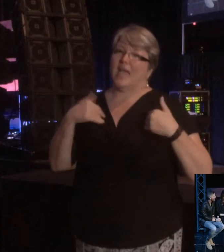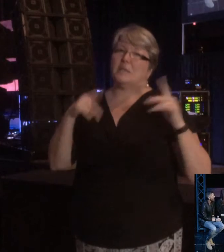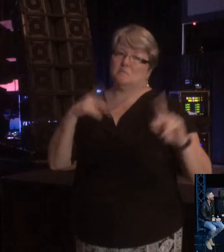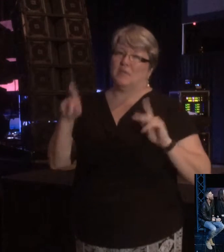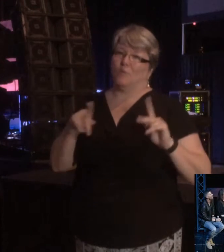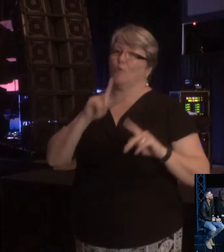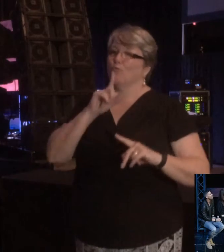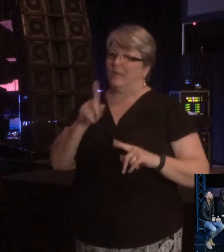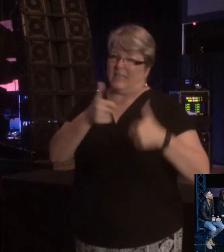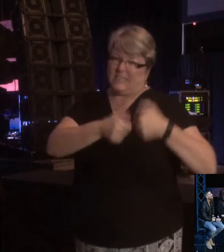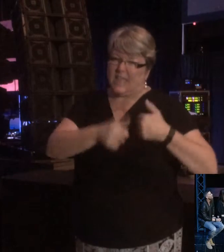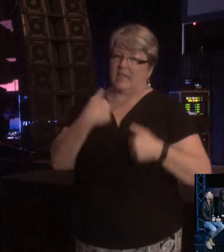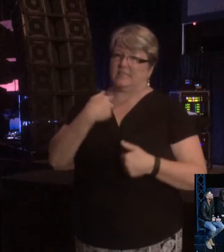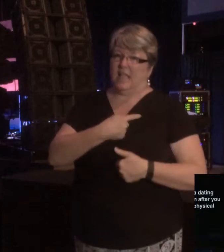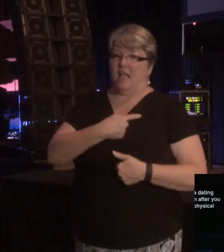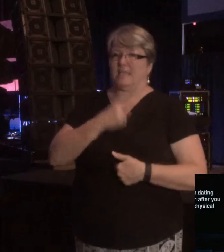them,